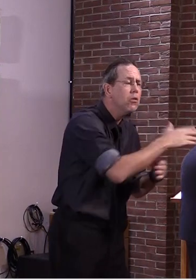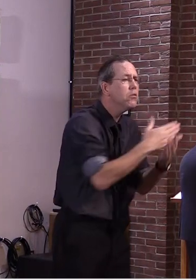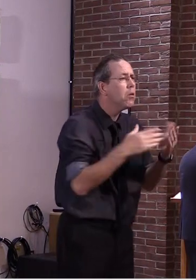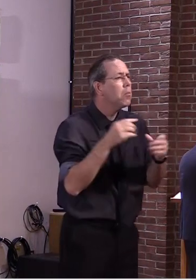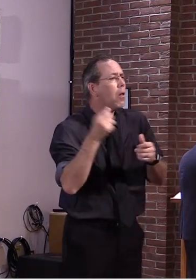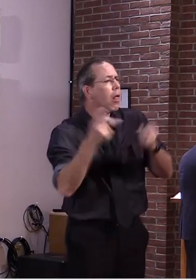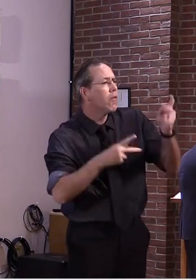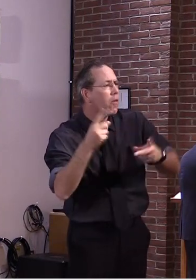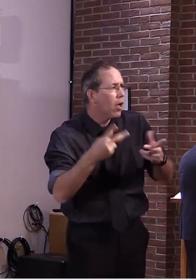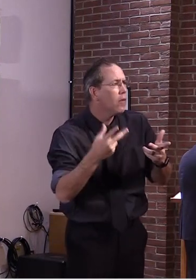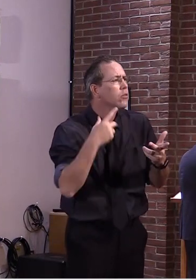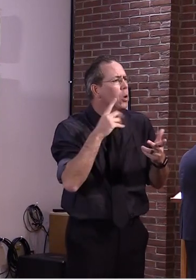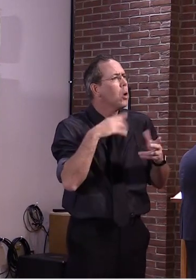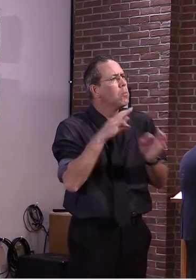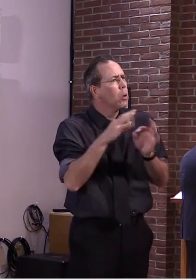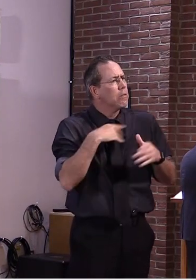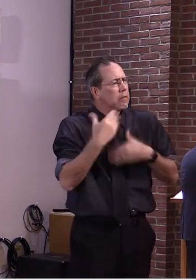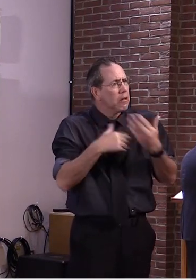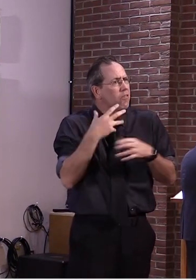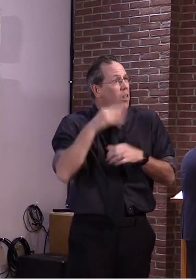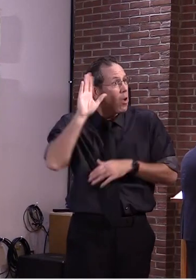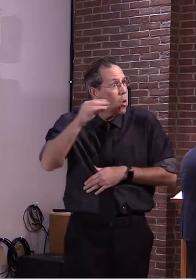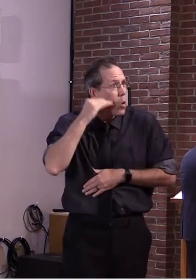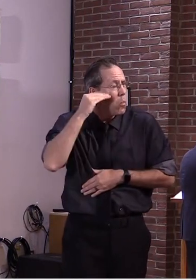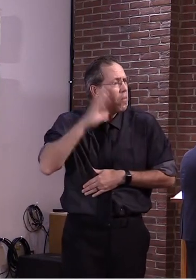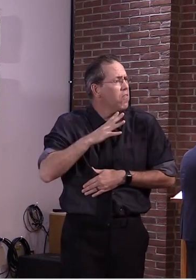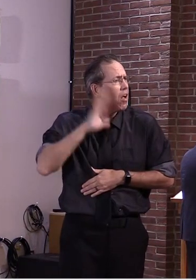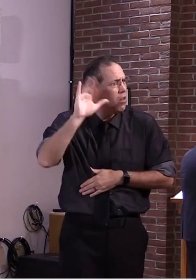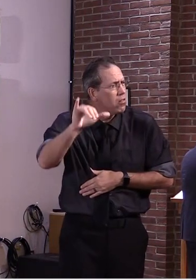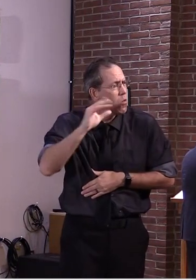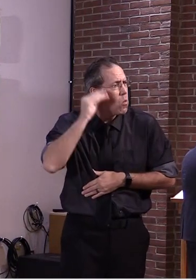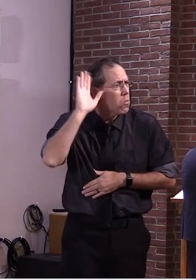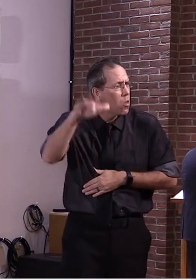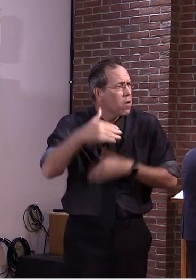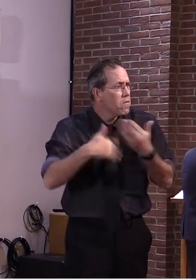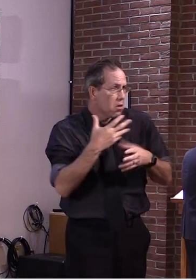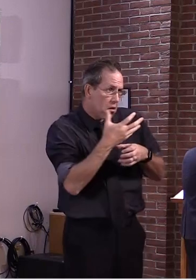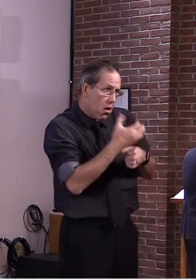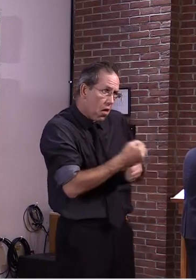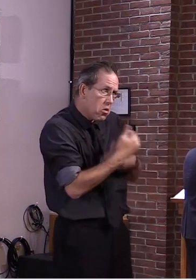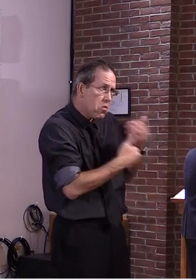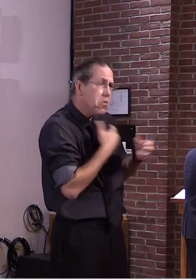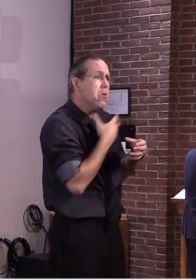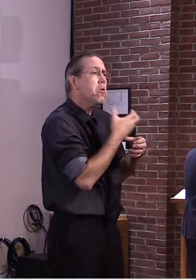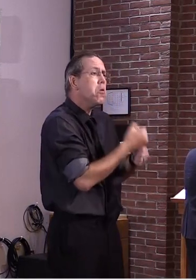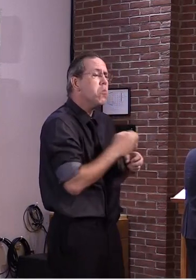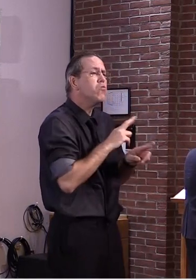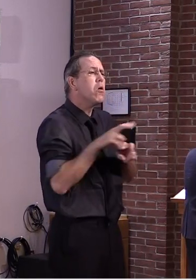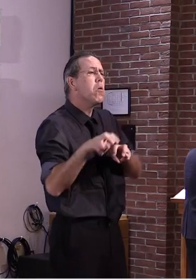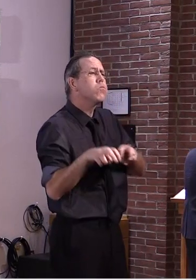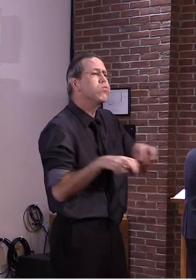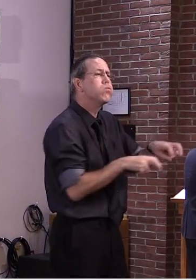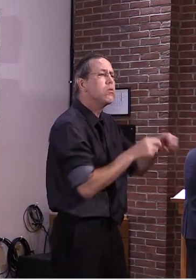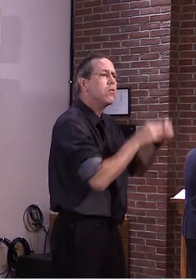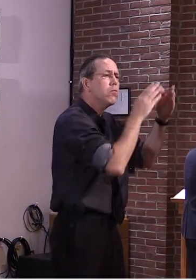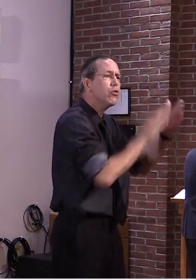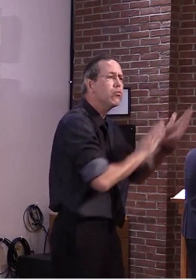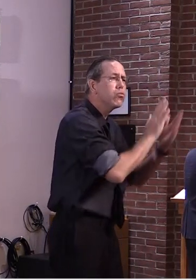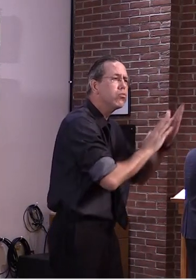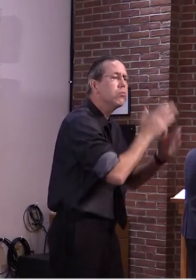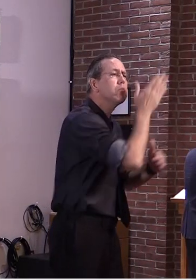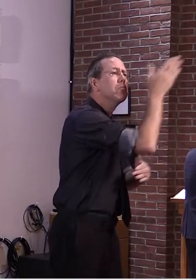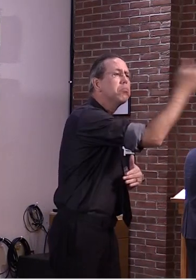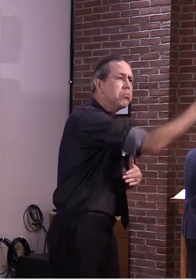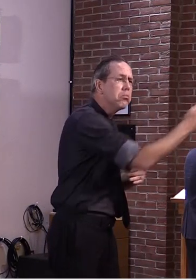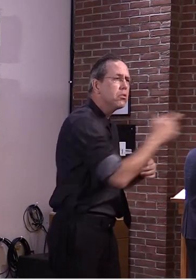protocols. And with this confidence, transition to more in-person days as the year moves ahead. As